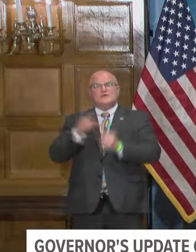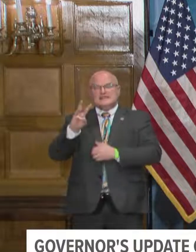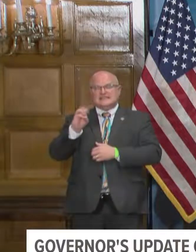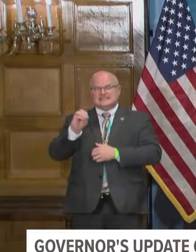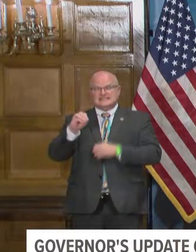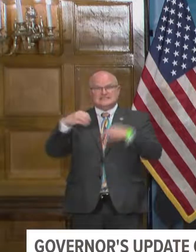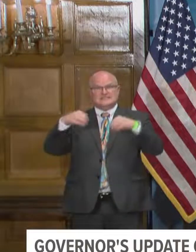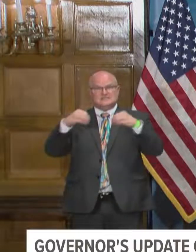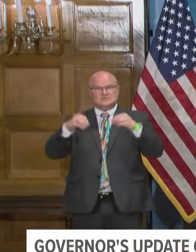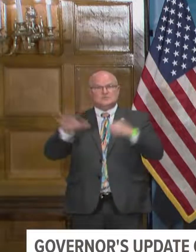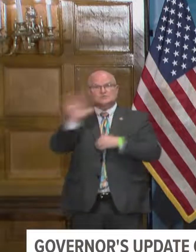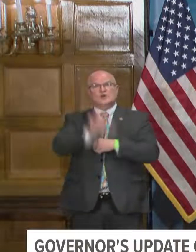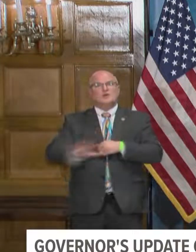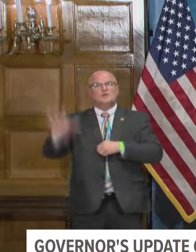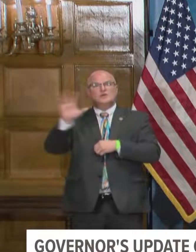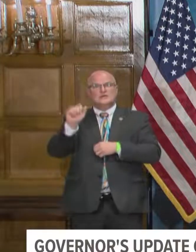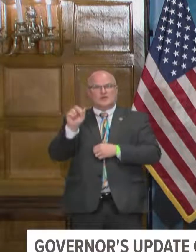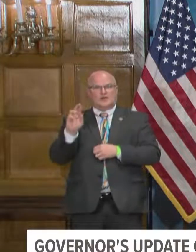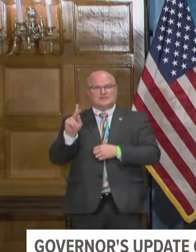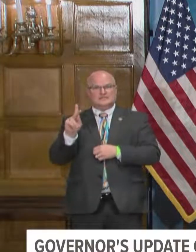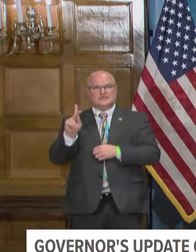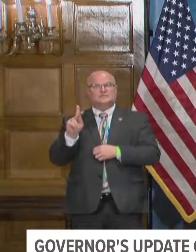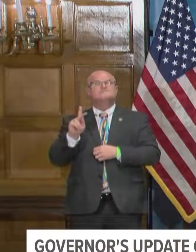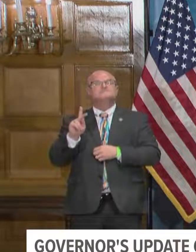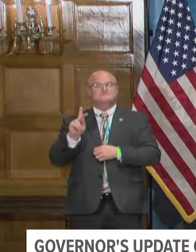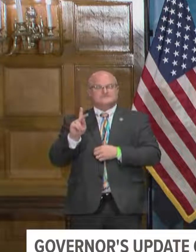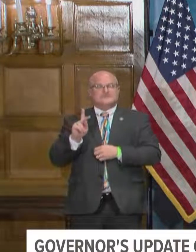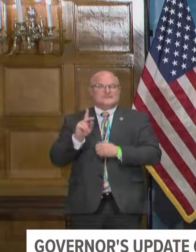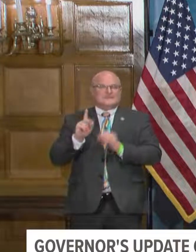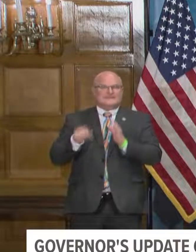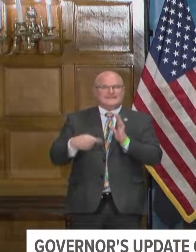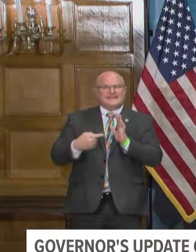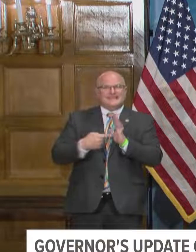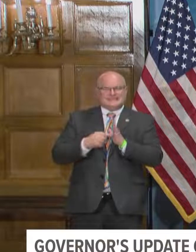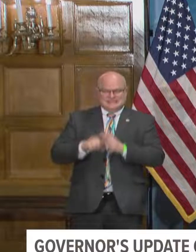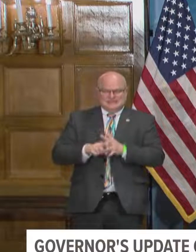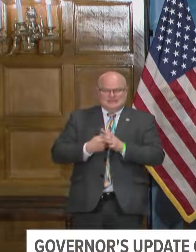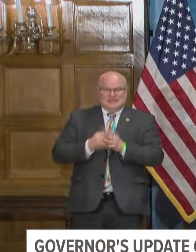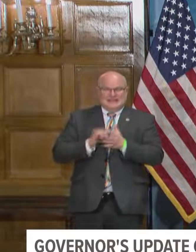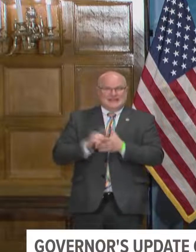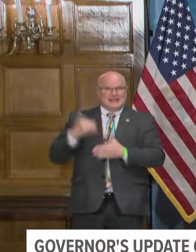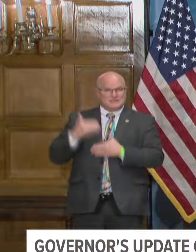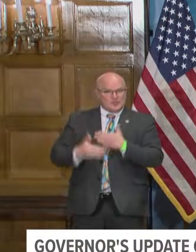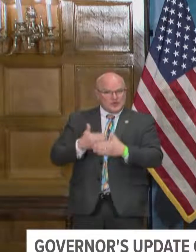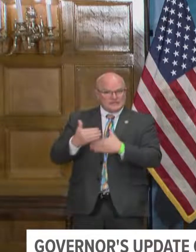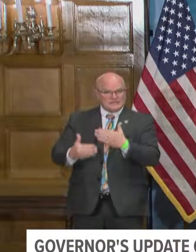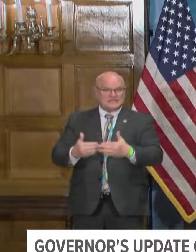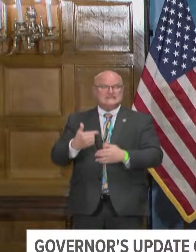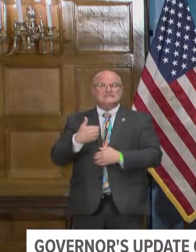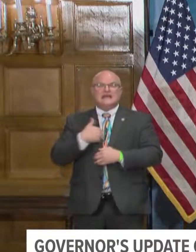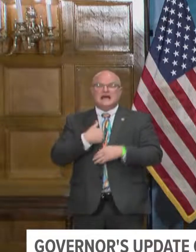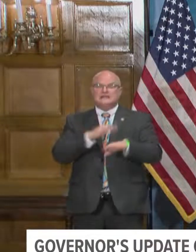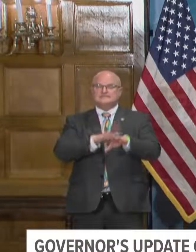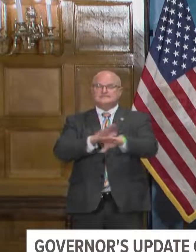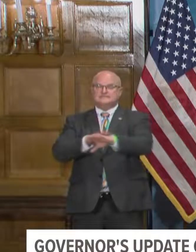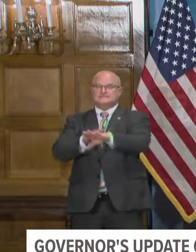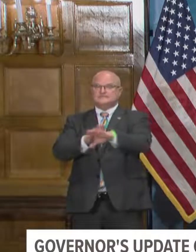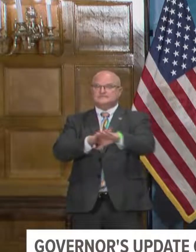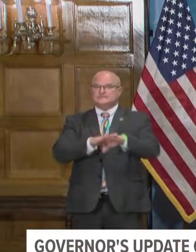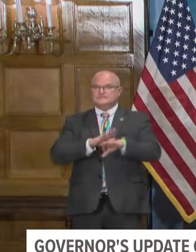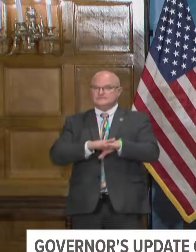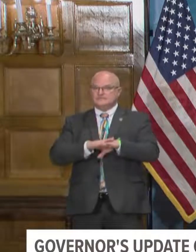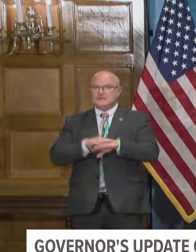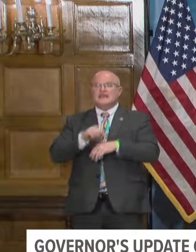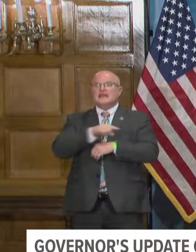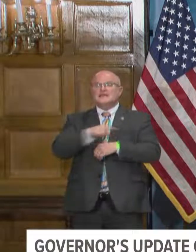across Arkansas. This is the beginning of that process. I want to caution everyone that they